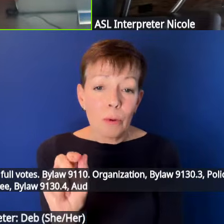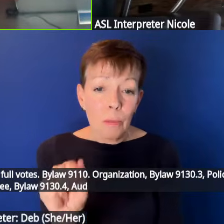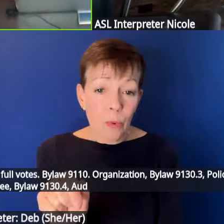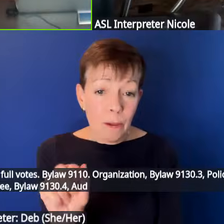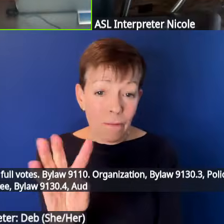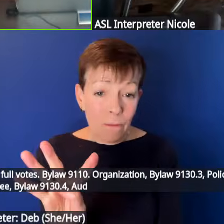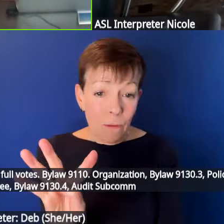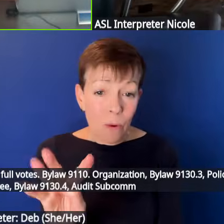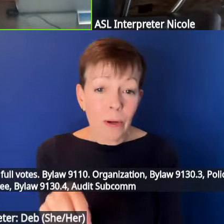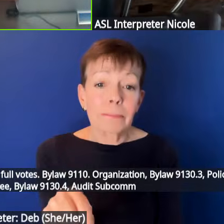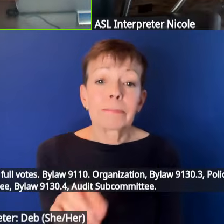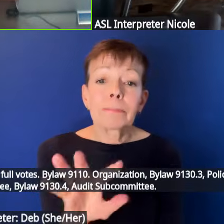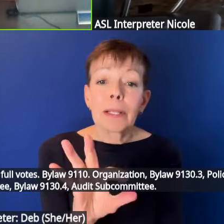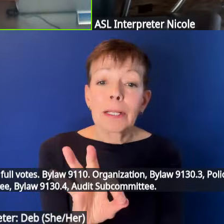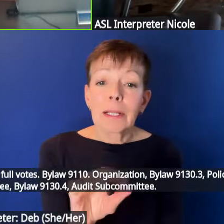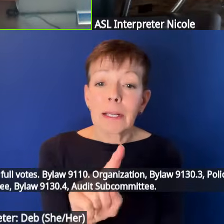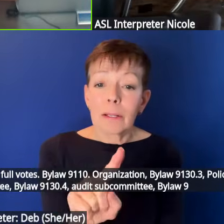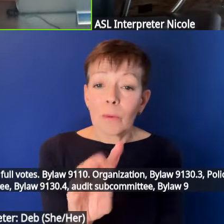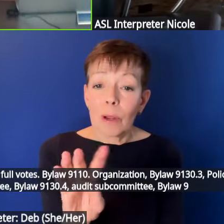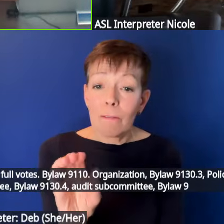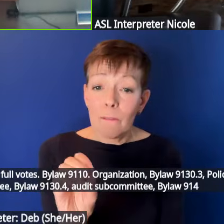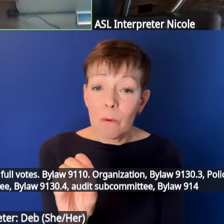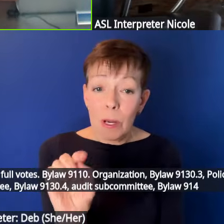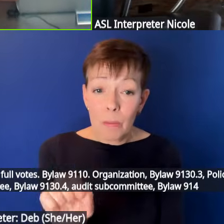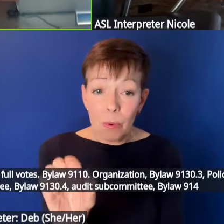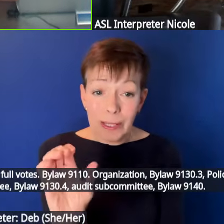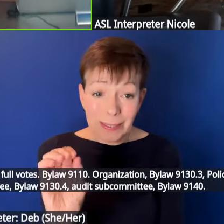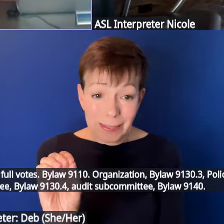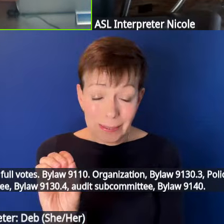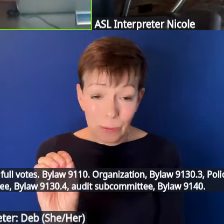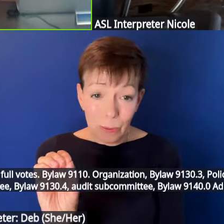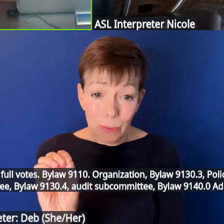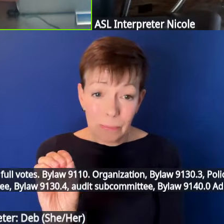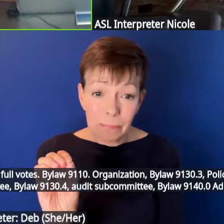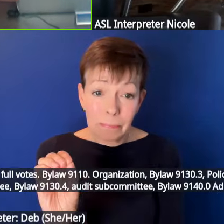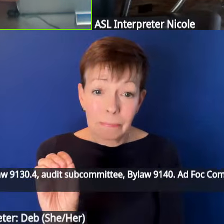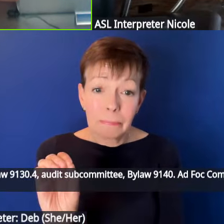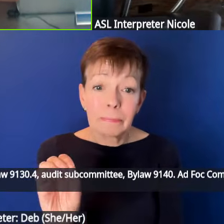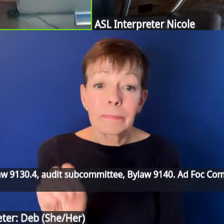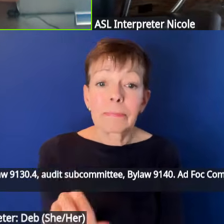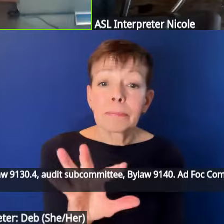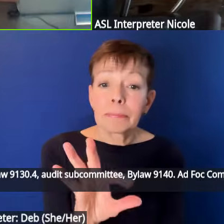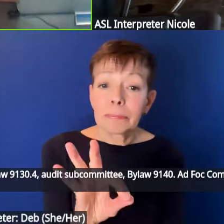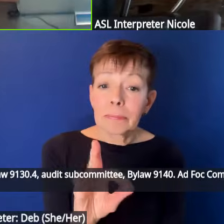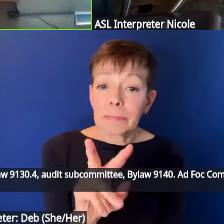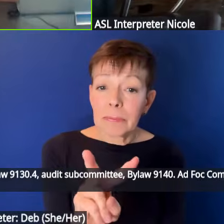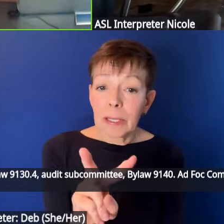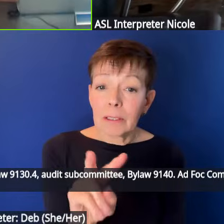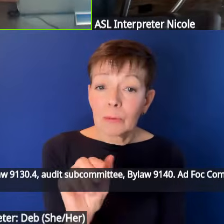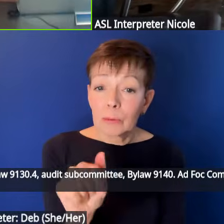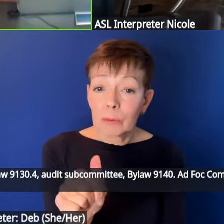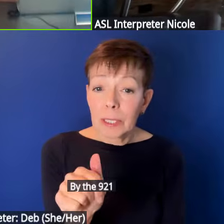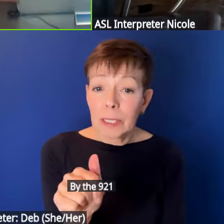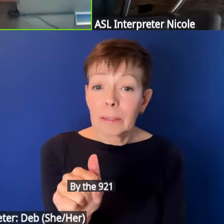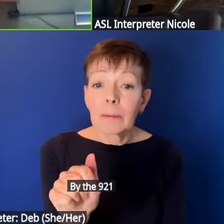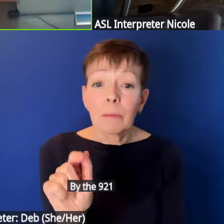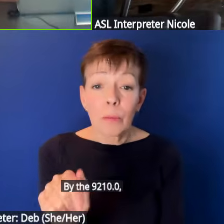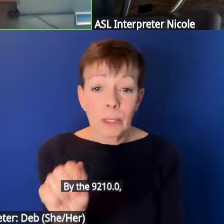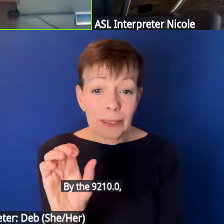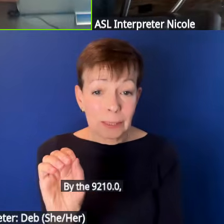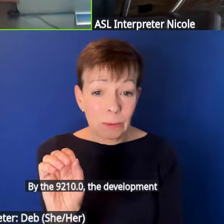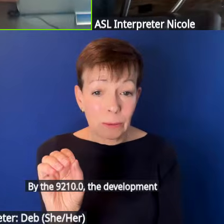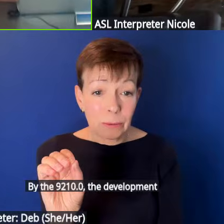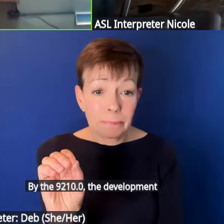subcommittee, bylaw 9140.0 ad hoc committee of the board, bylaw 9210.0 the development of